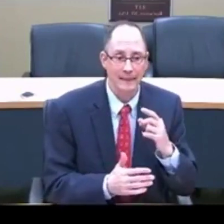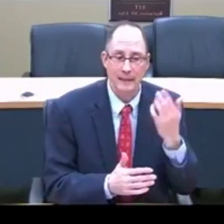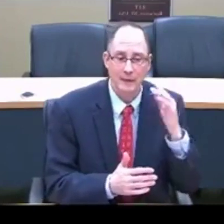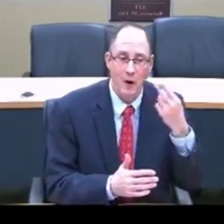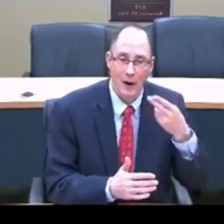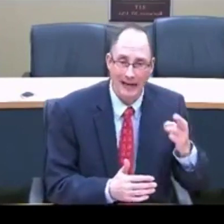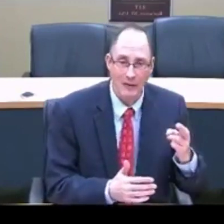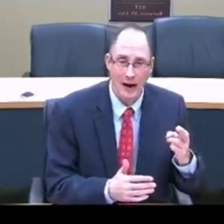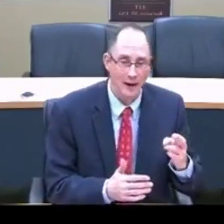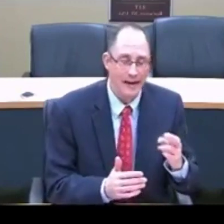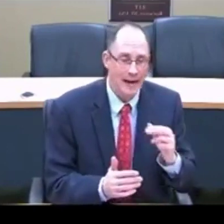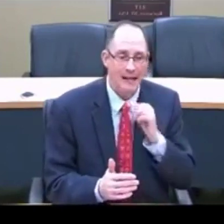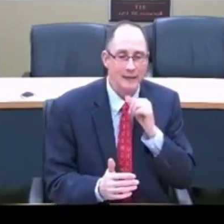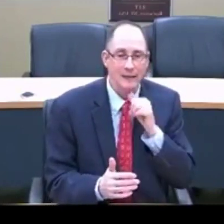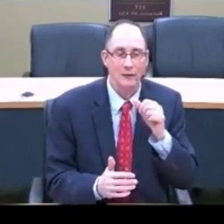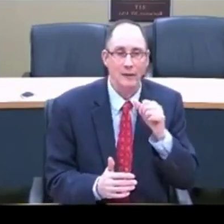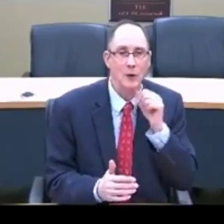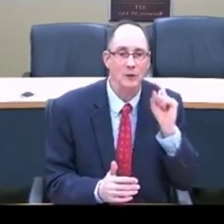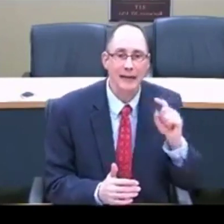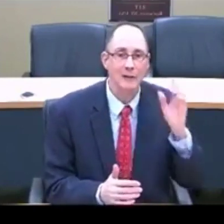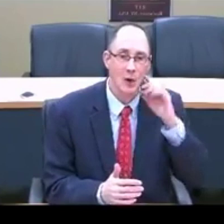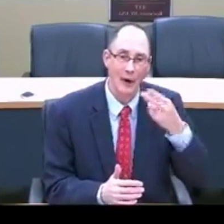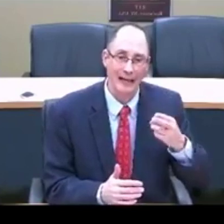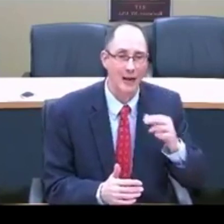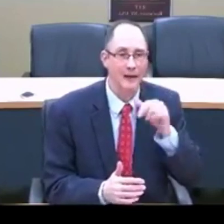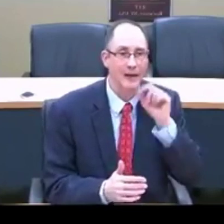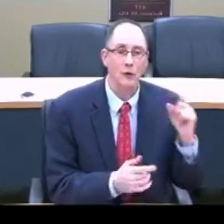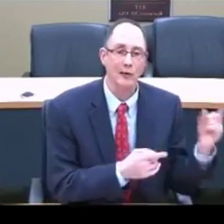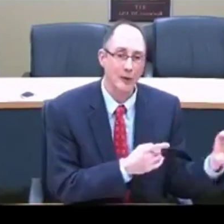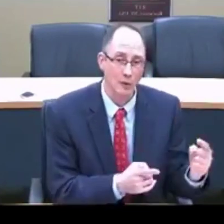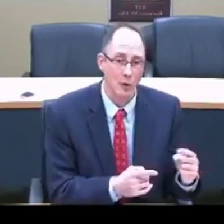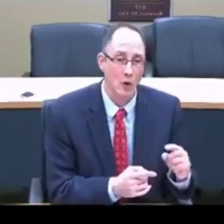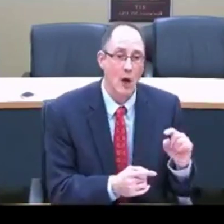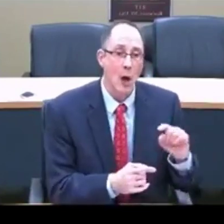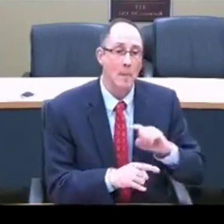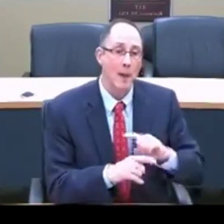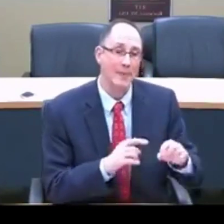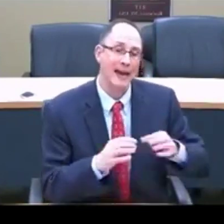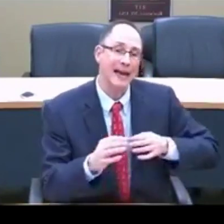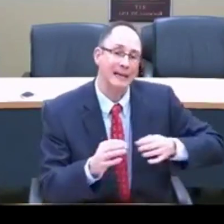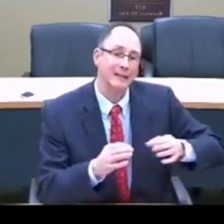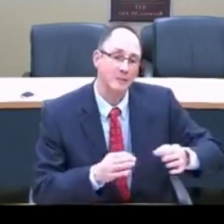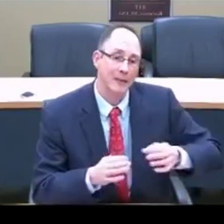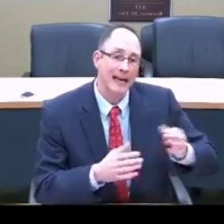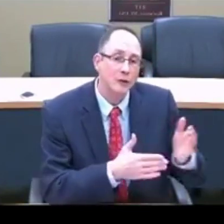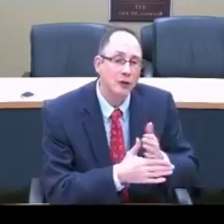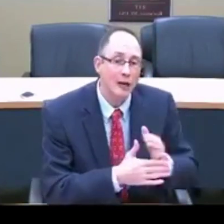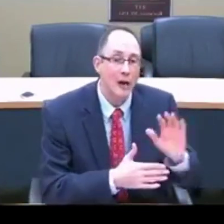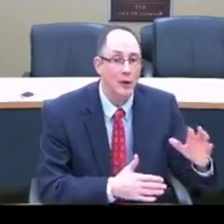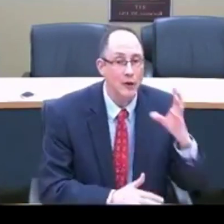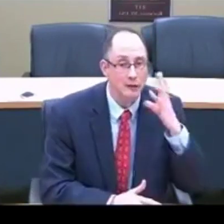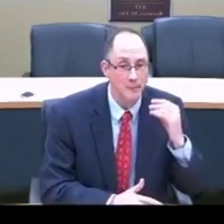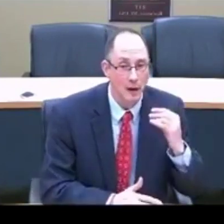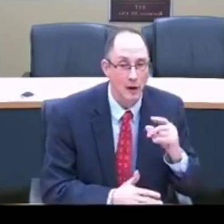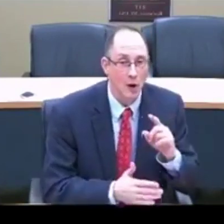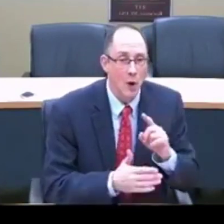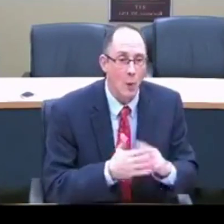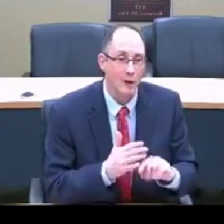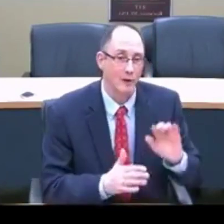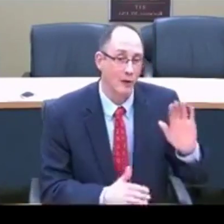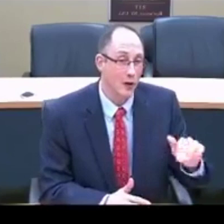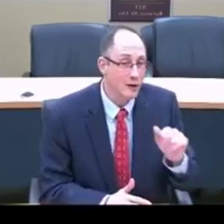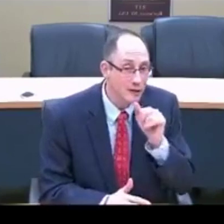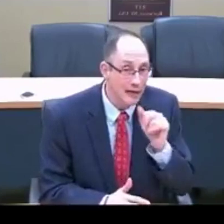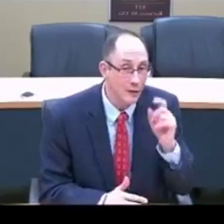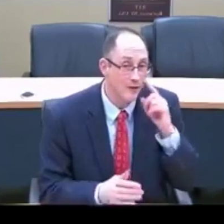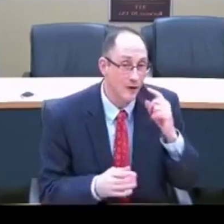he doesn't know HR. I say, they don't need to know HR. They don't need to recruit. But they can speak and share their experience. What is